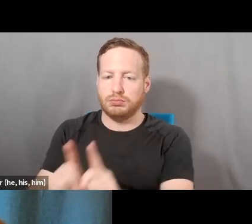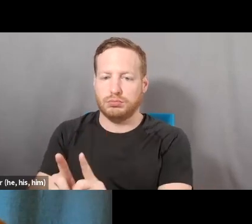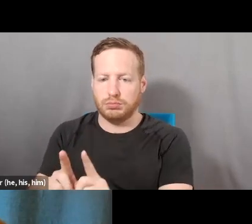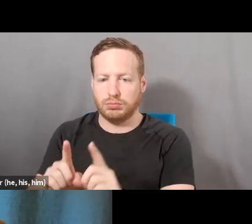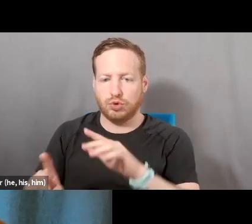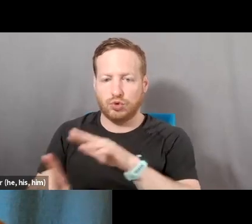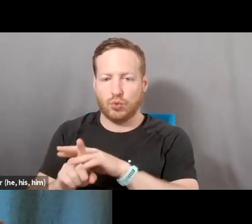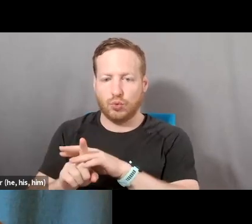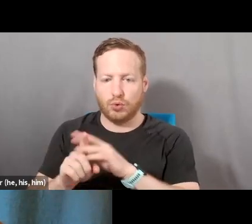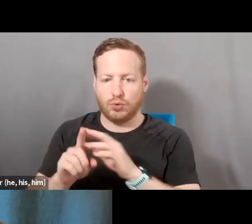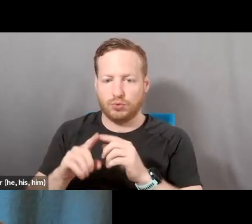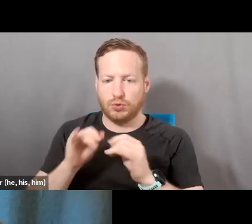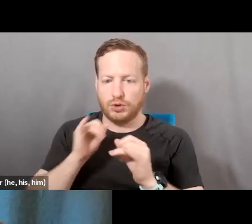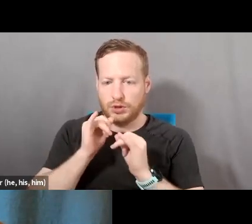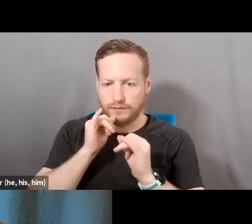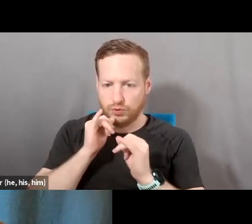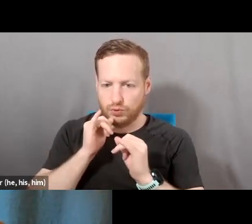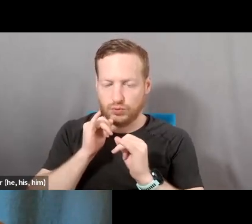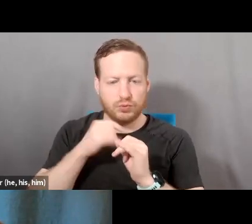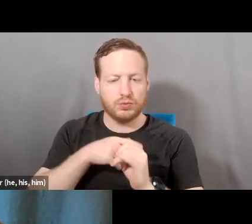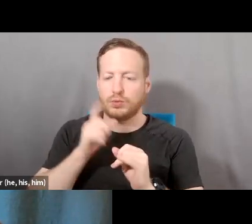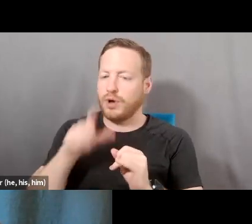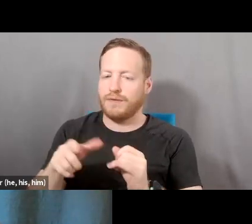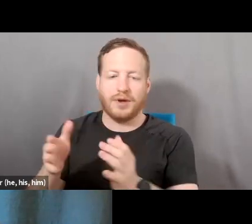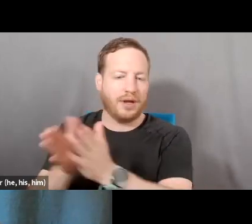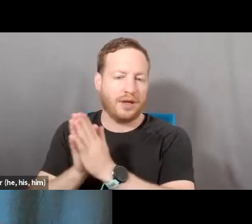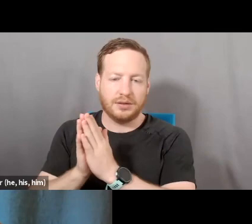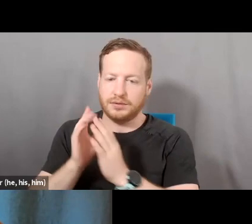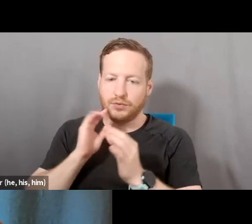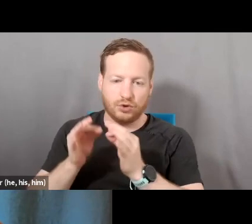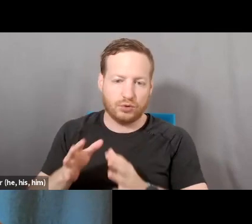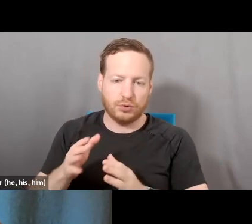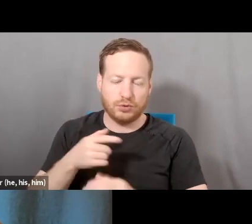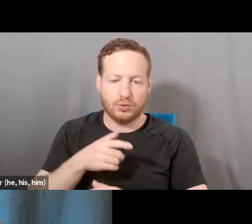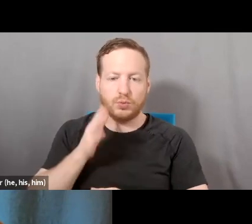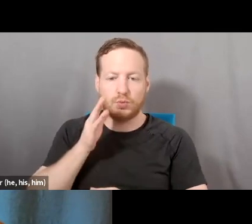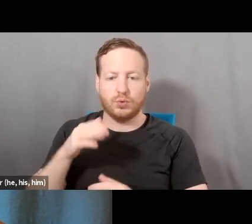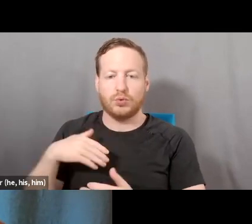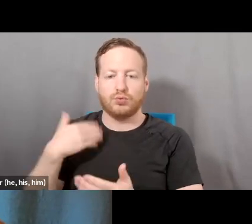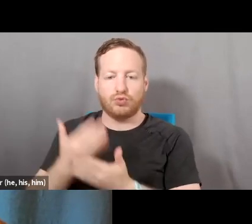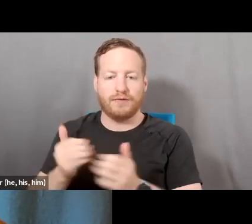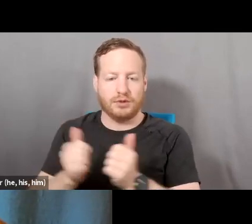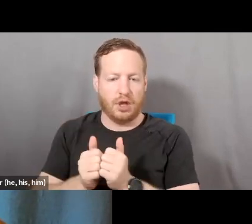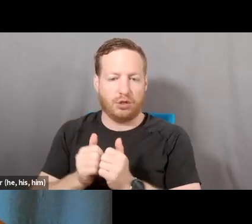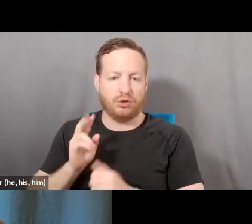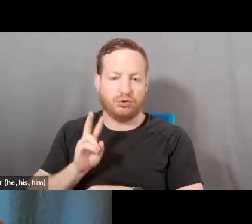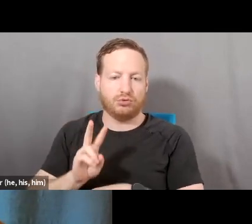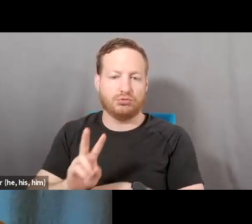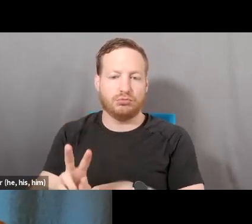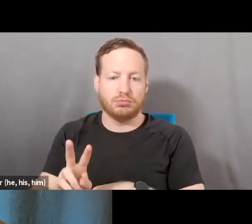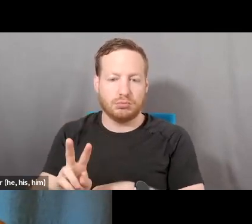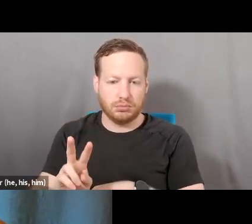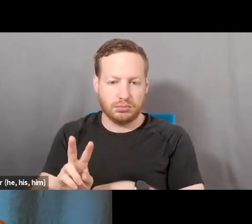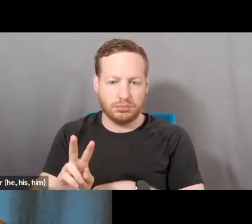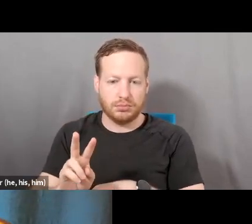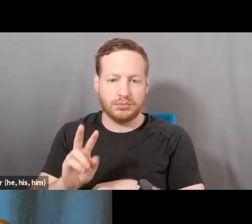an interpreter to go with that person to show up to the interview. You didn't have to ask for an interpreter from the